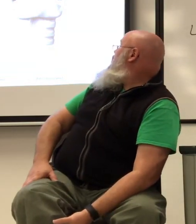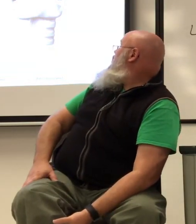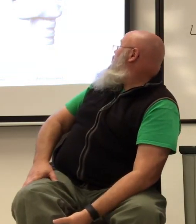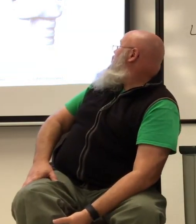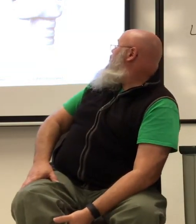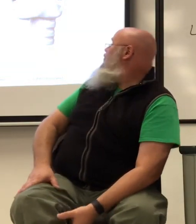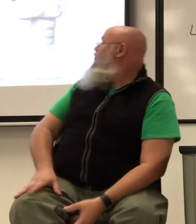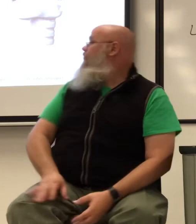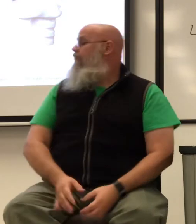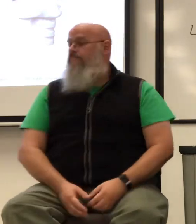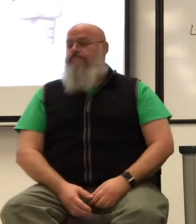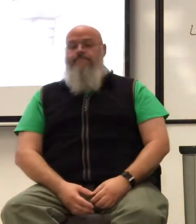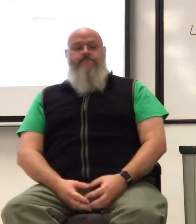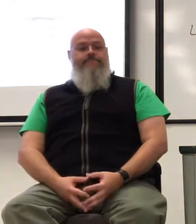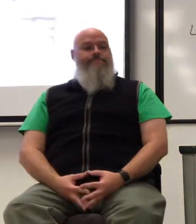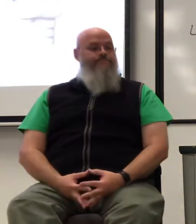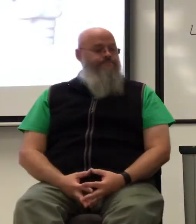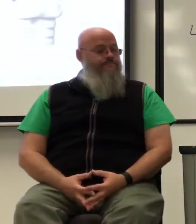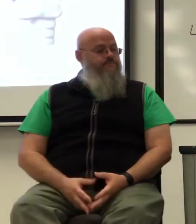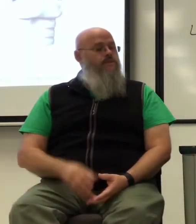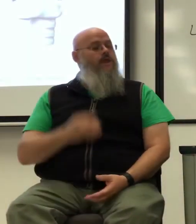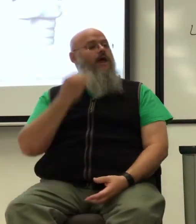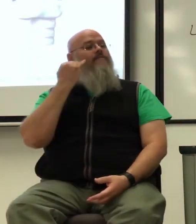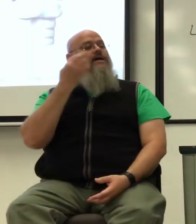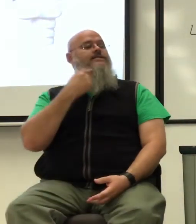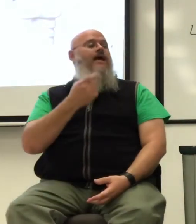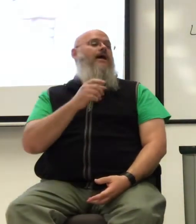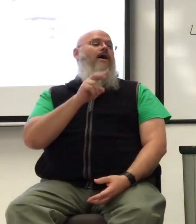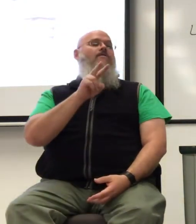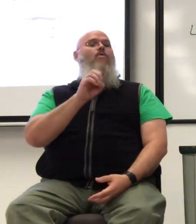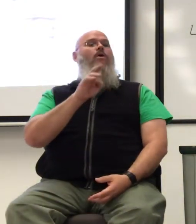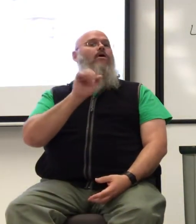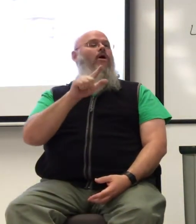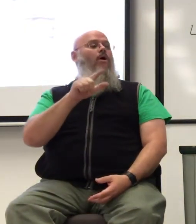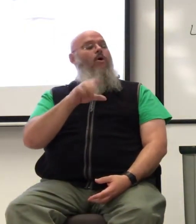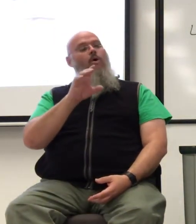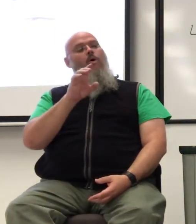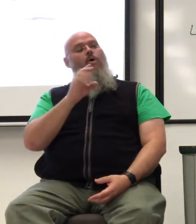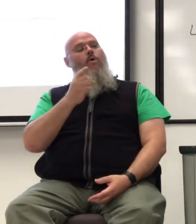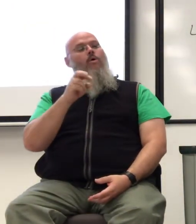cords. If I say vocal cord, same thing as vocal ligament.